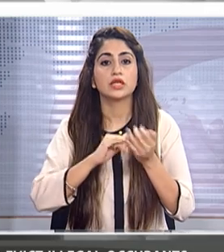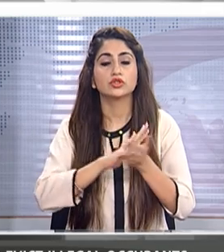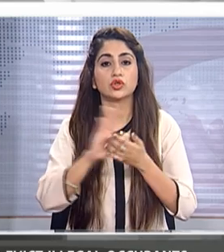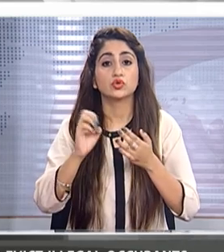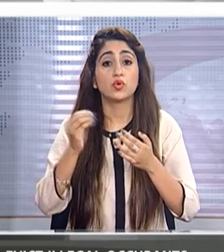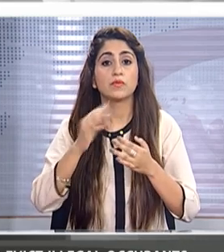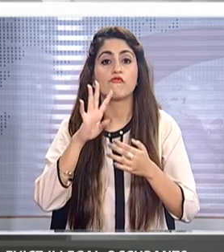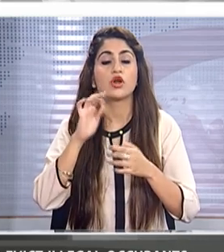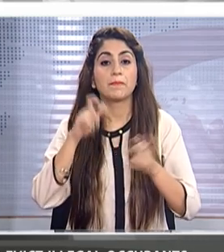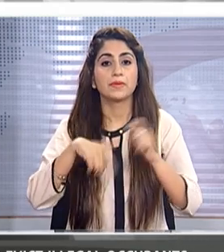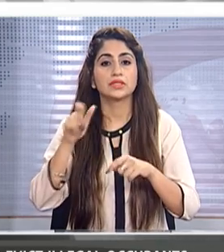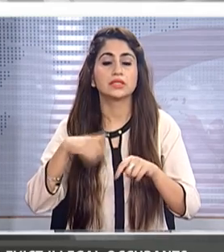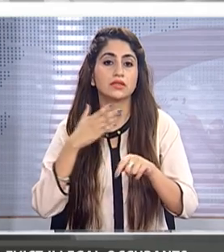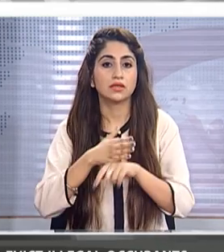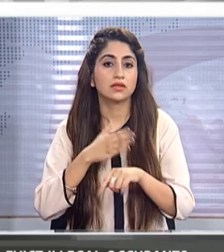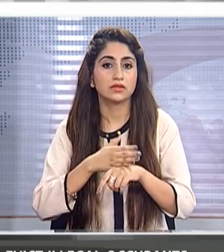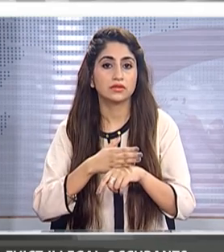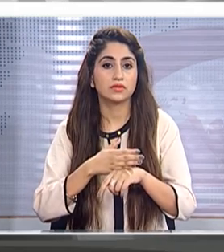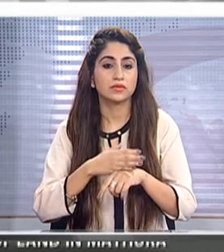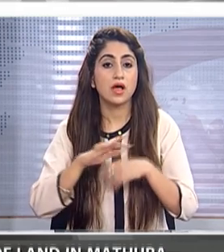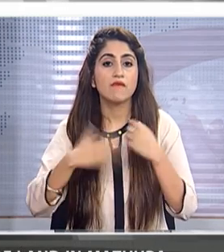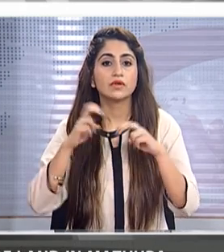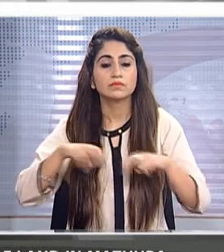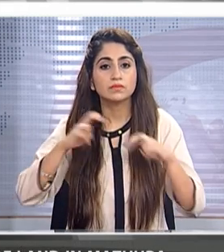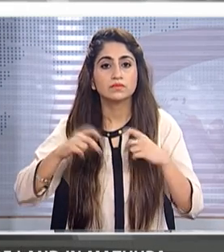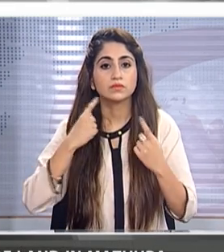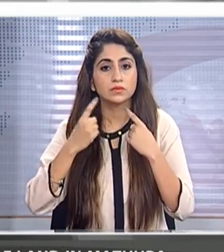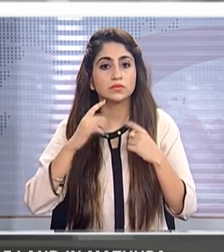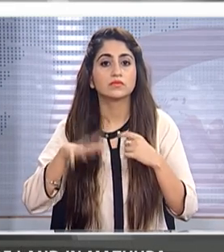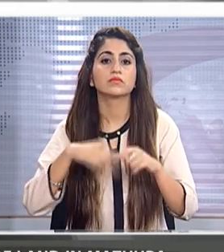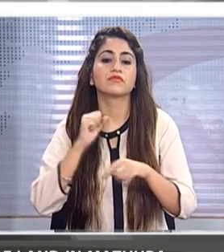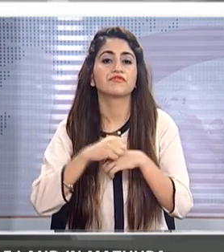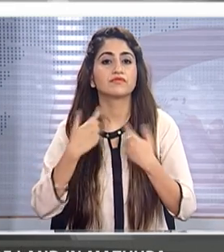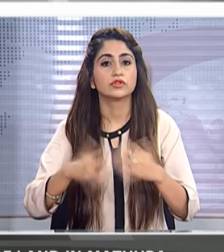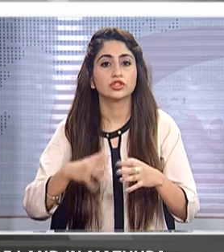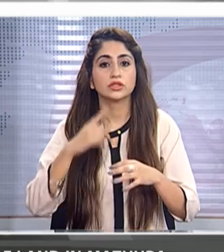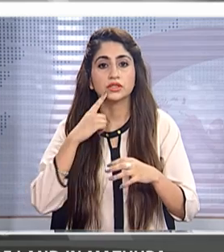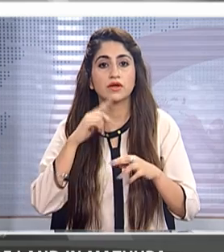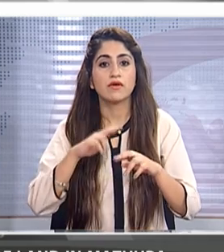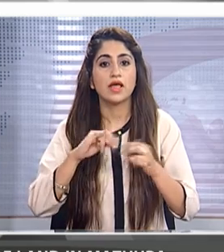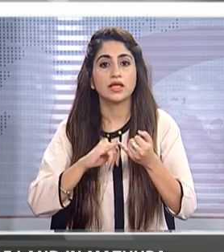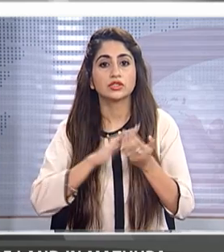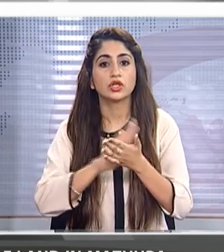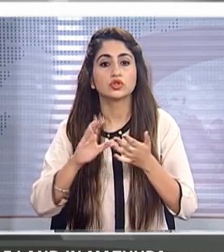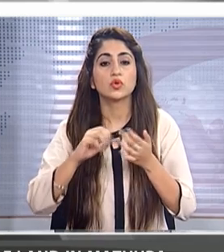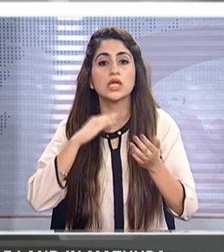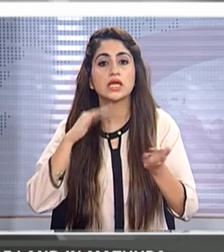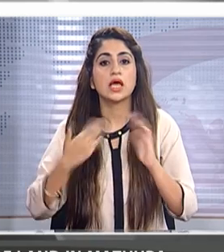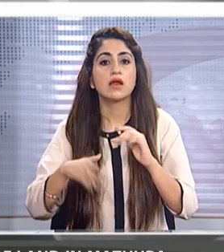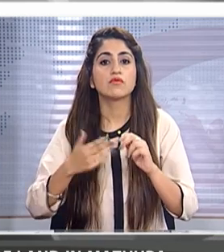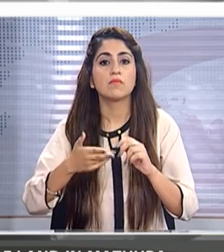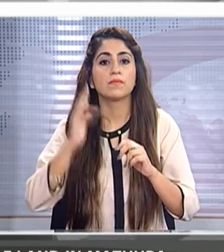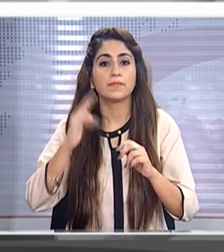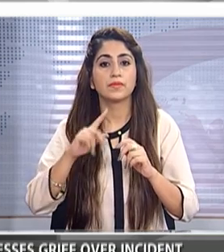over 40 were injured in the incident. Post-mortem reports conducted suggest that Farah SHO died after a